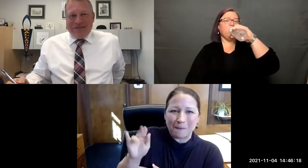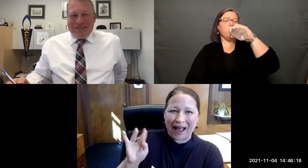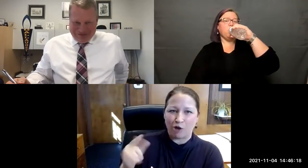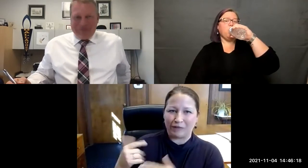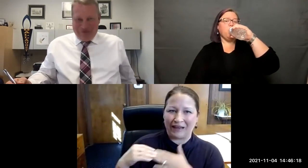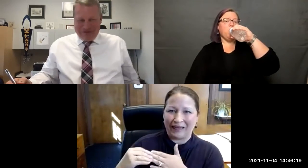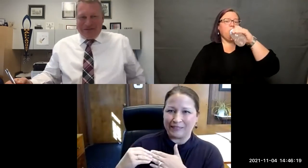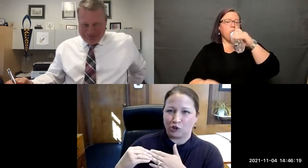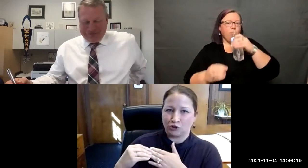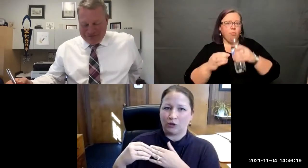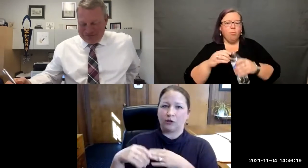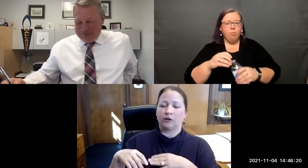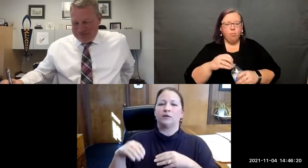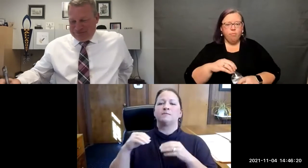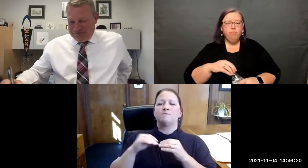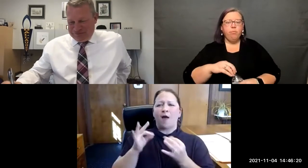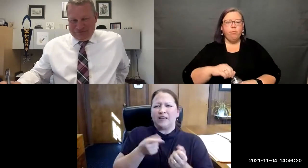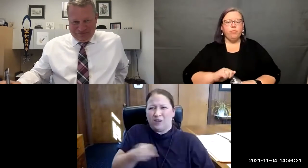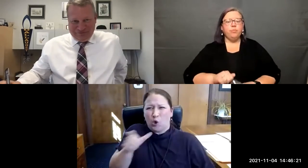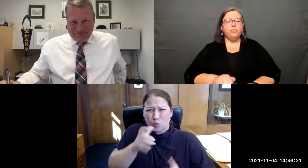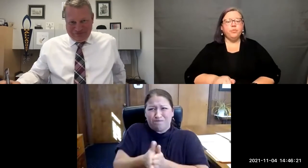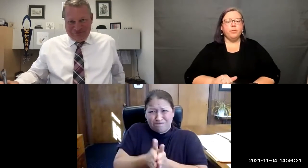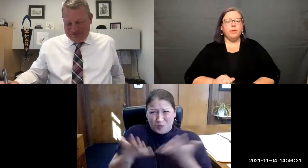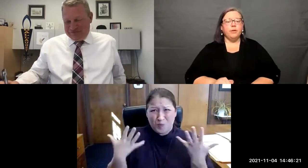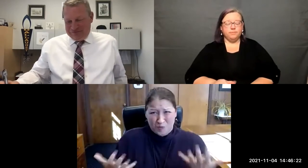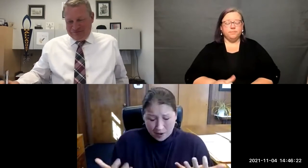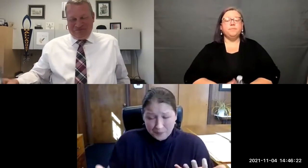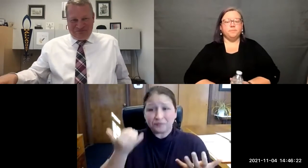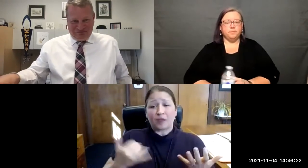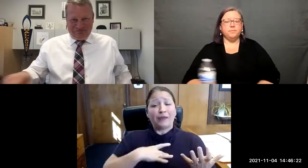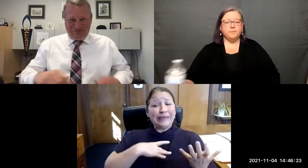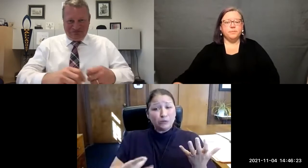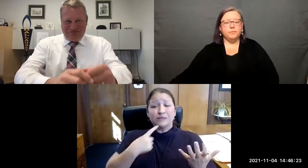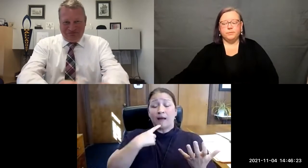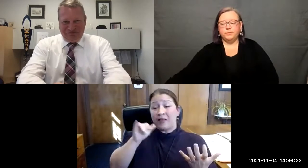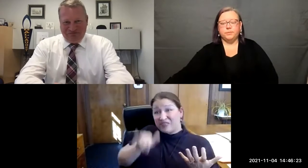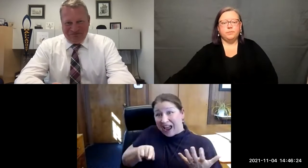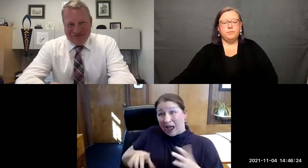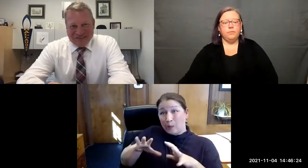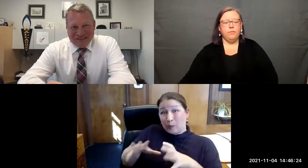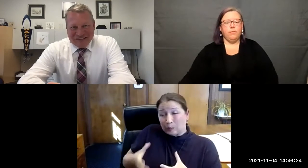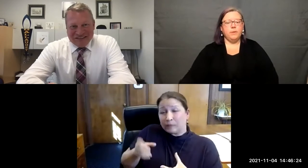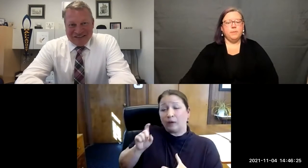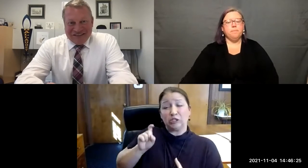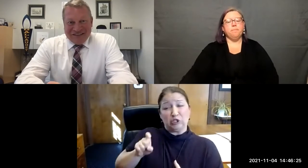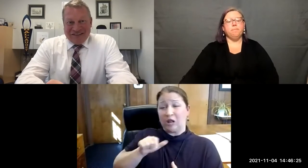and leadership, thinking about aspiring leaders as well, those who want to be in positions of leadership, who are working towards